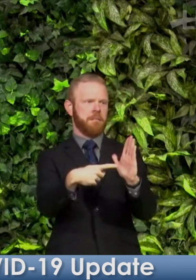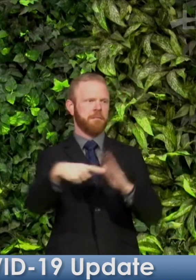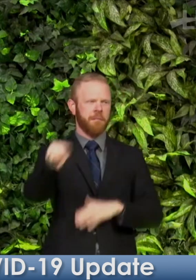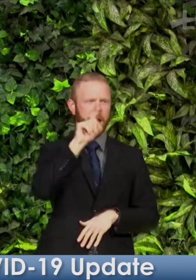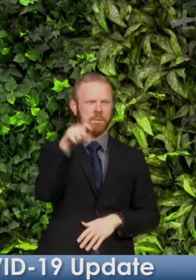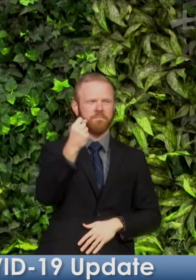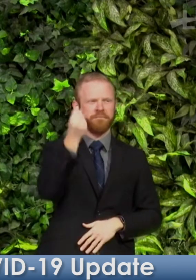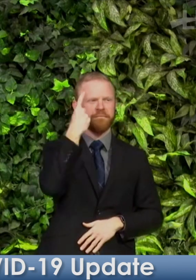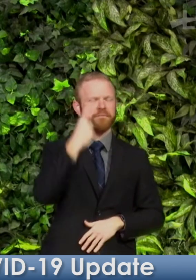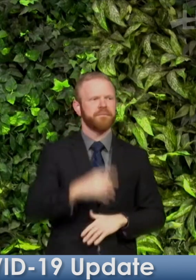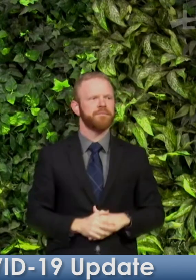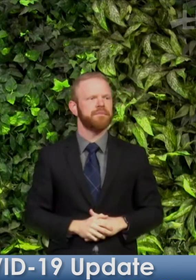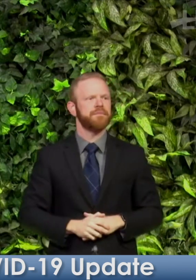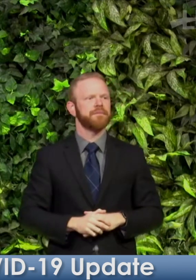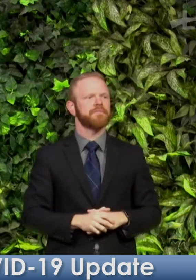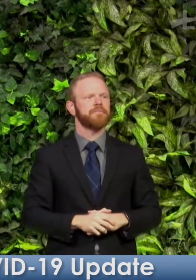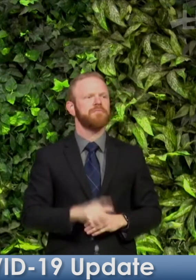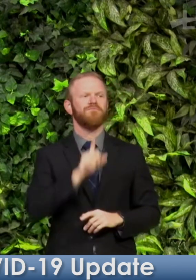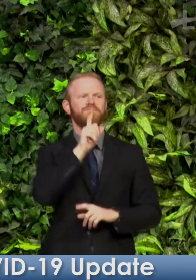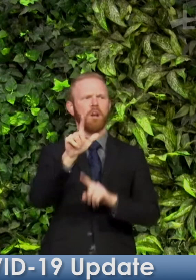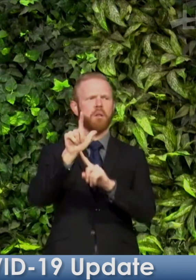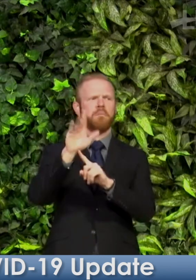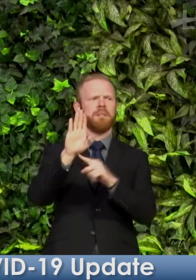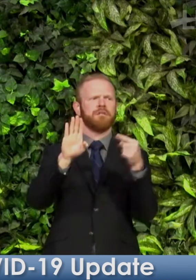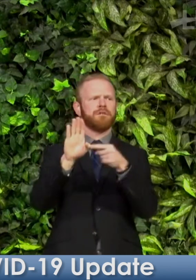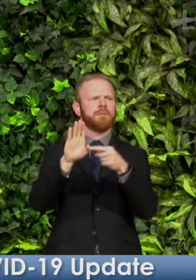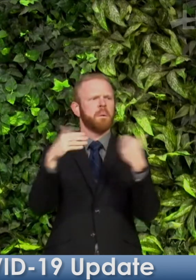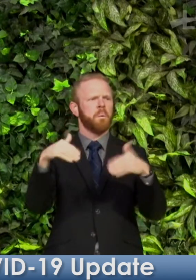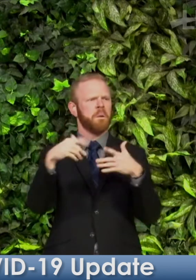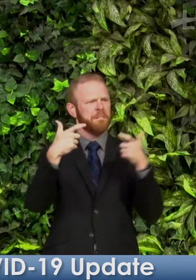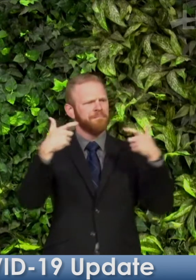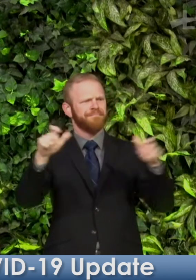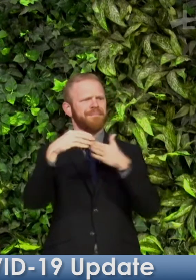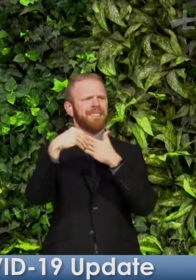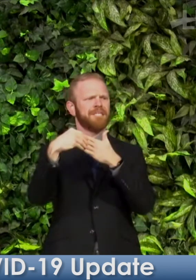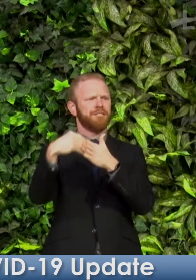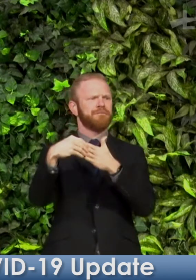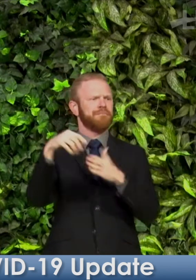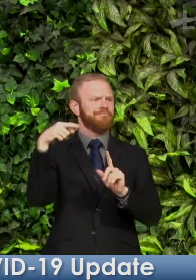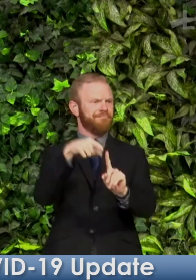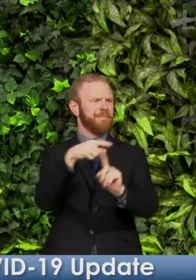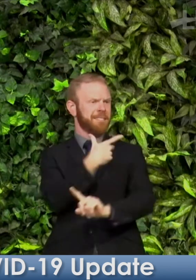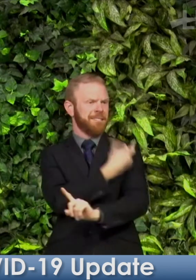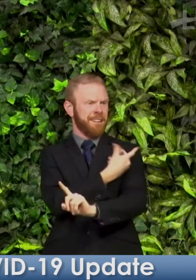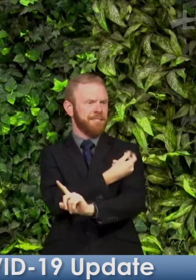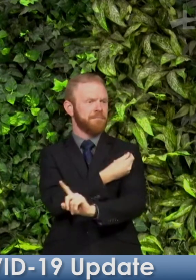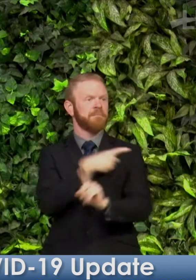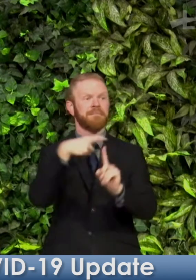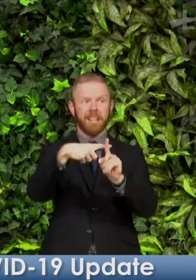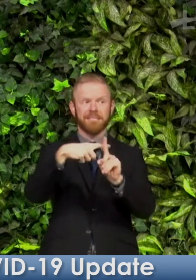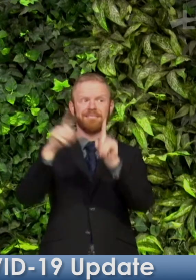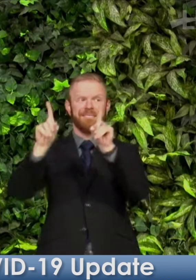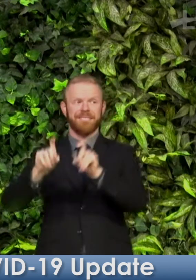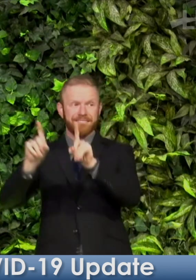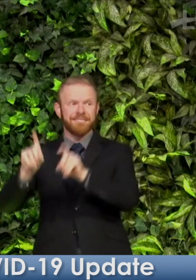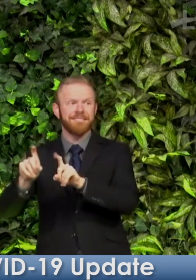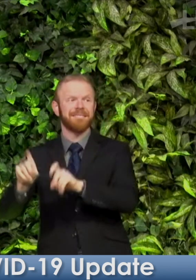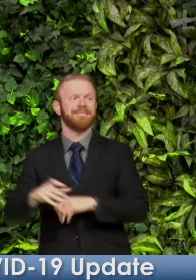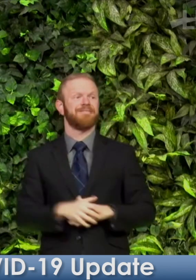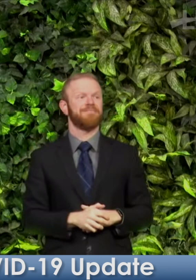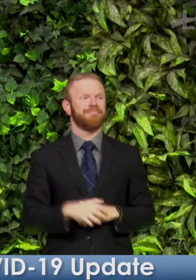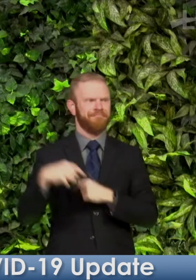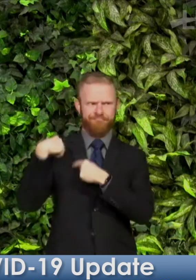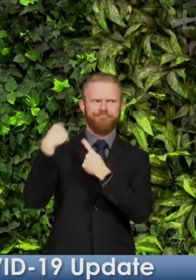been a demonstrable leader in the vaccination efforts and our testing efforts. Throughout this pandemic, Long Beach has been a